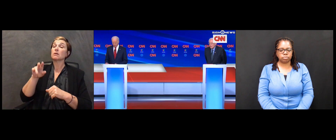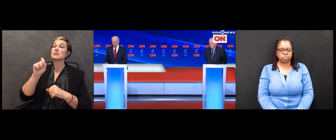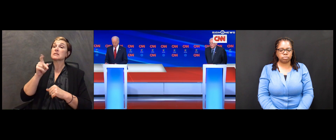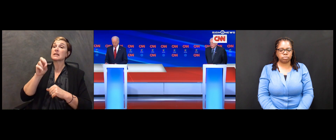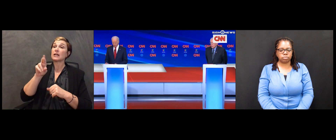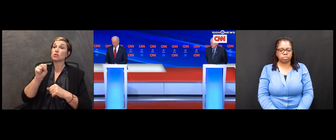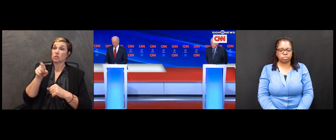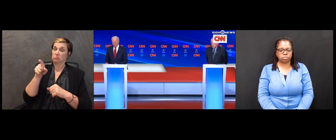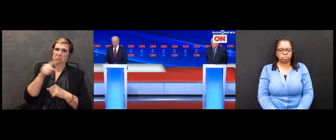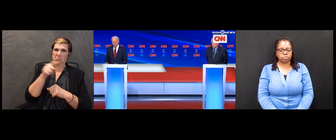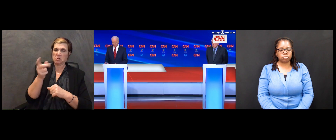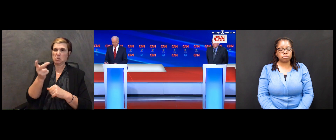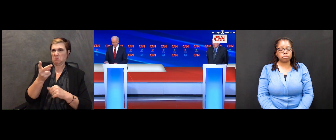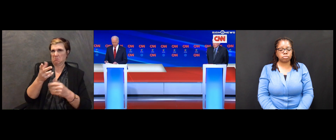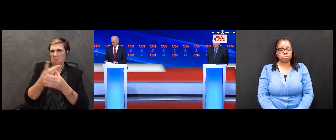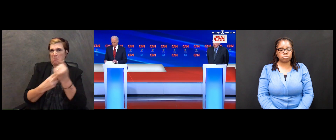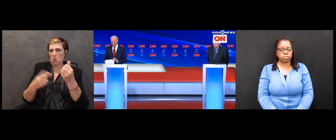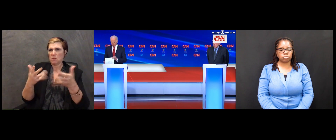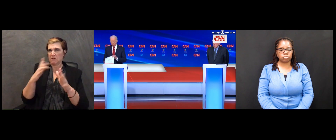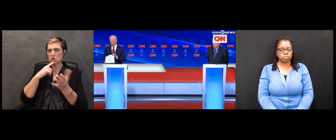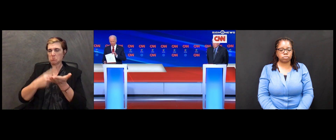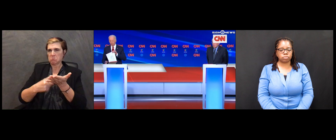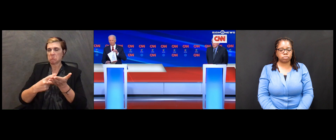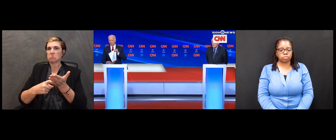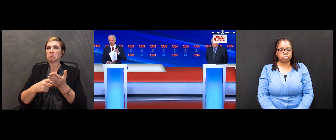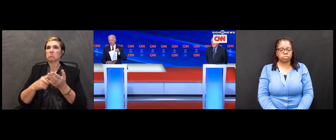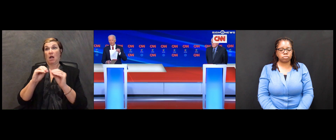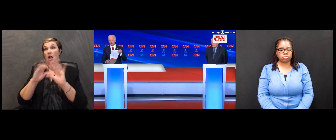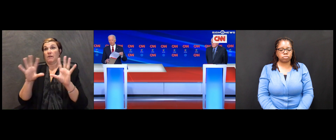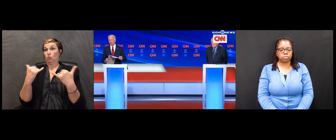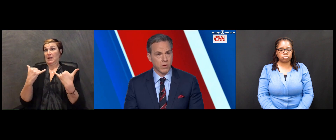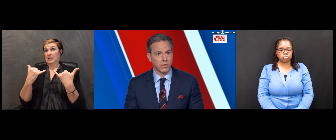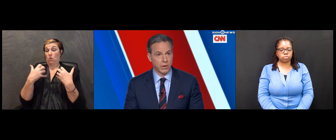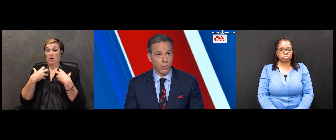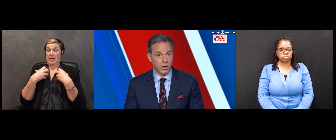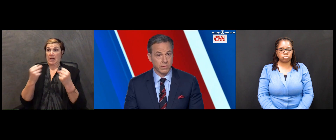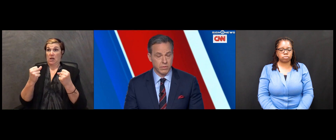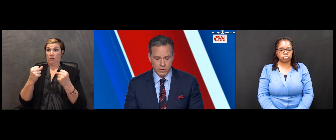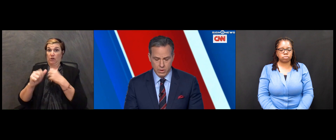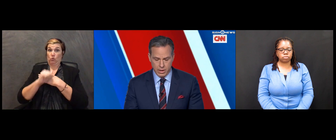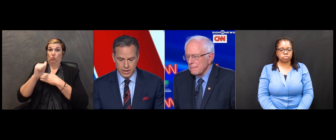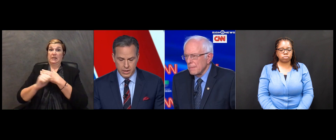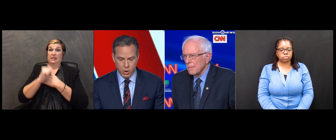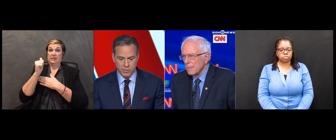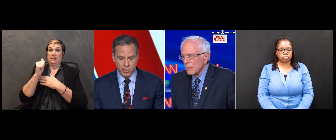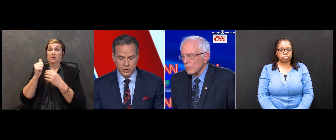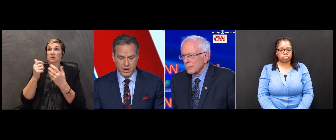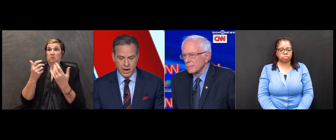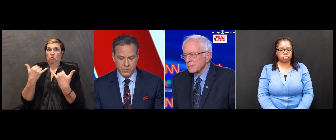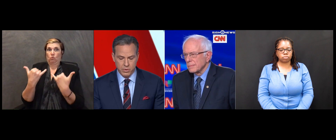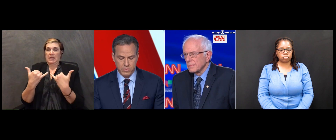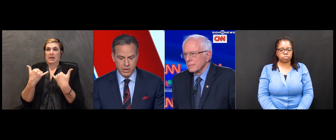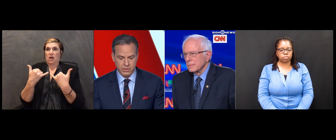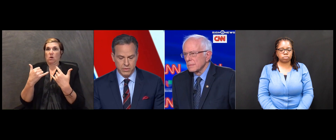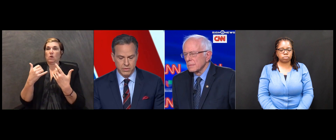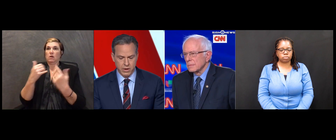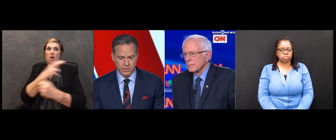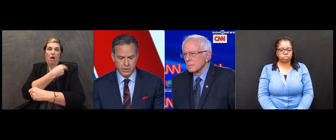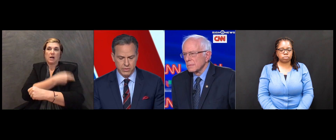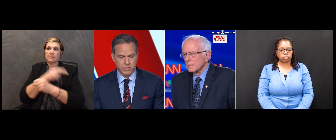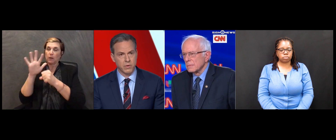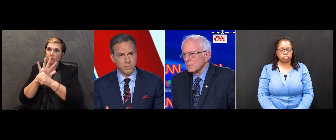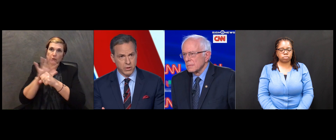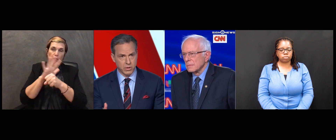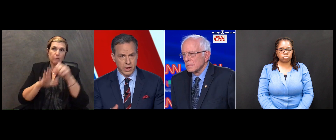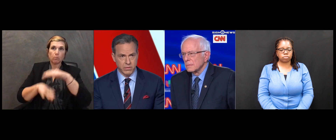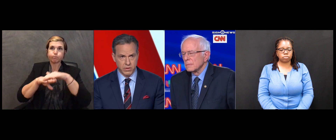obviously another major health concern right now for officials is the potential surge in patients all at once, overburdening hospitals, the